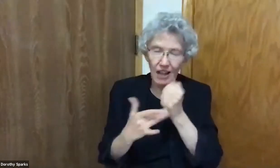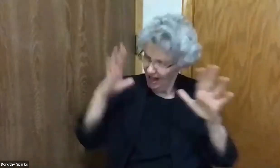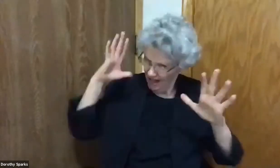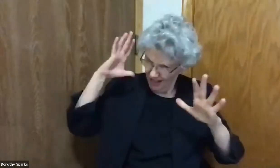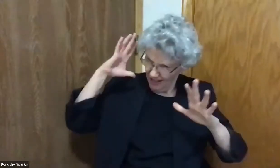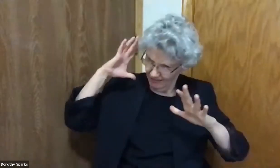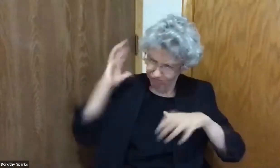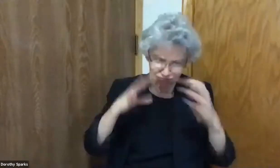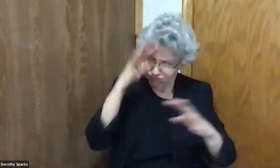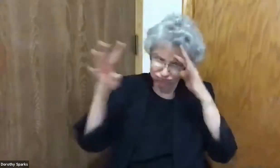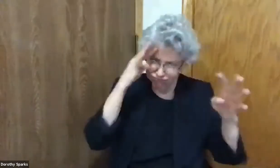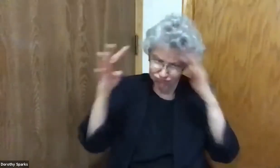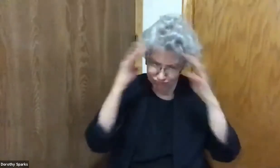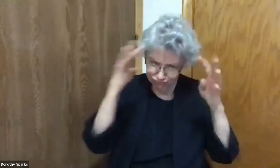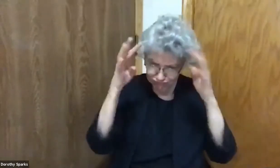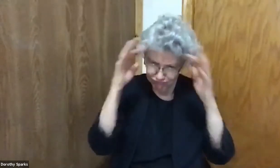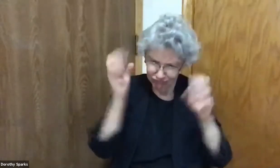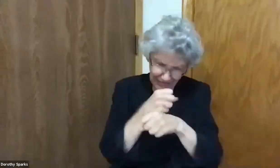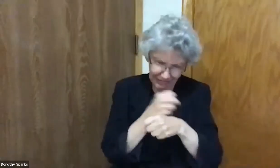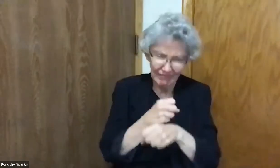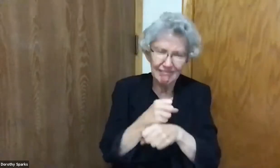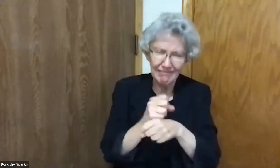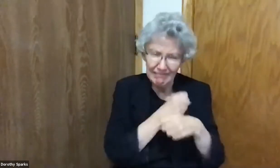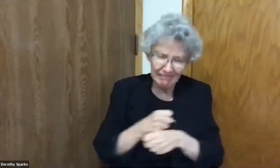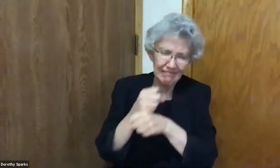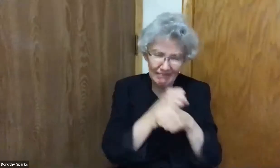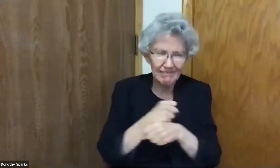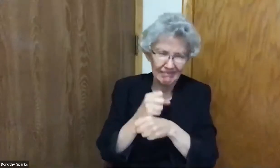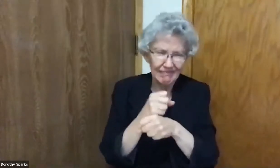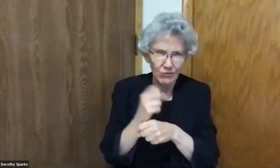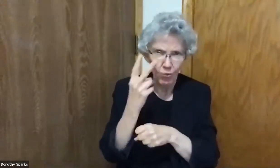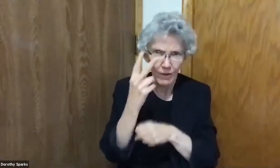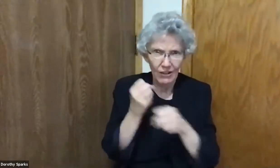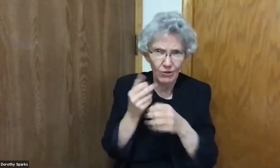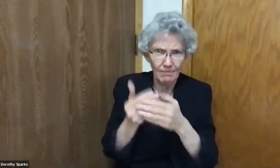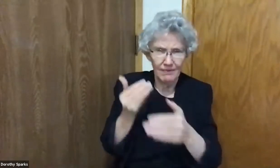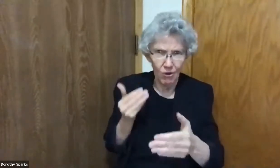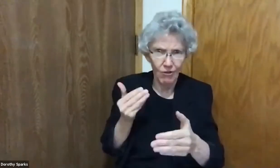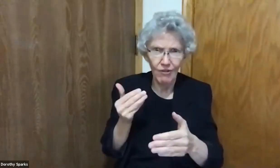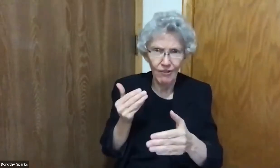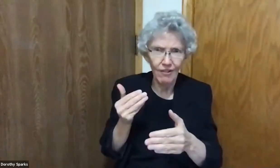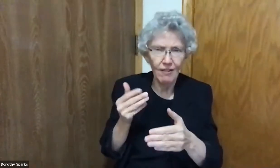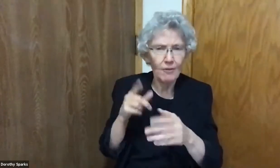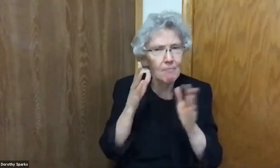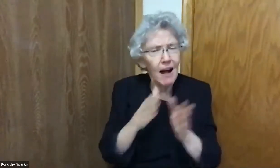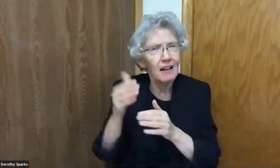And now among the pandemic, it's amazing how scientists and the medical